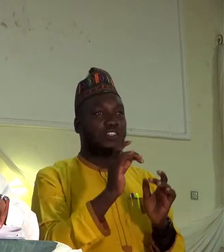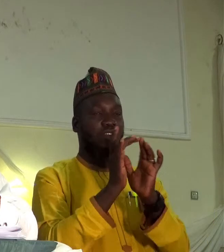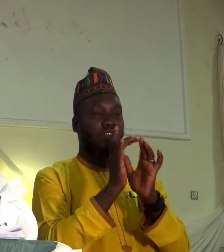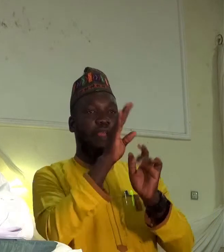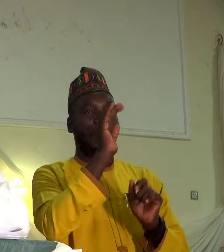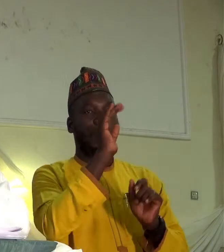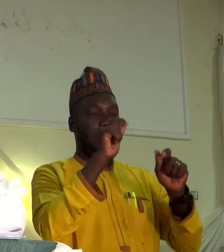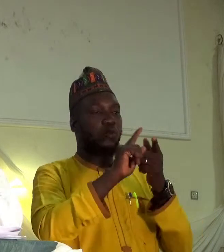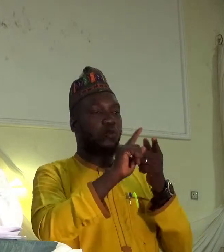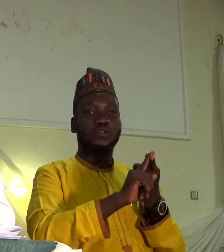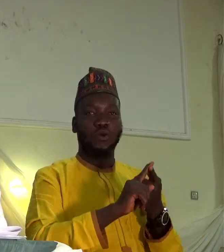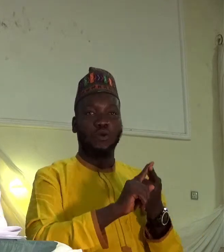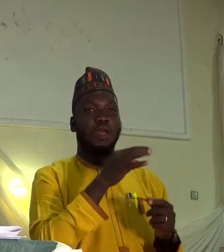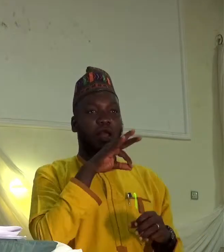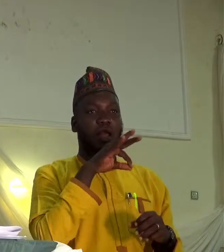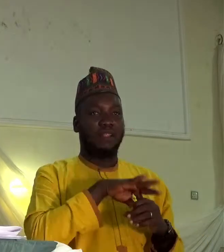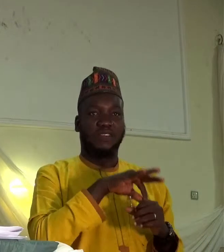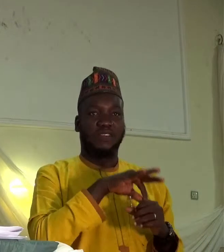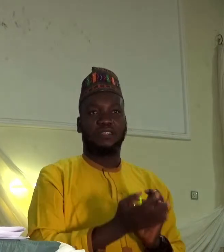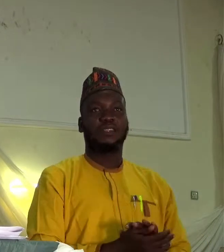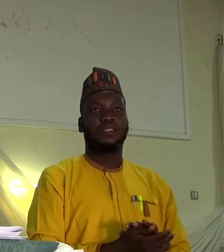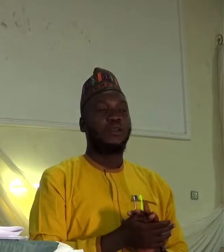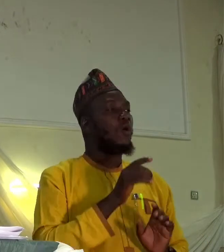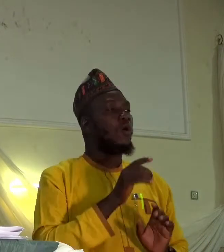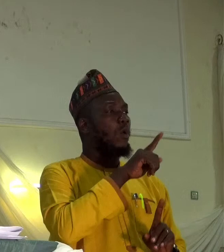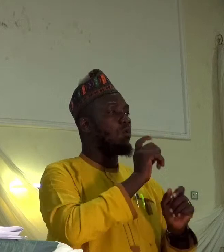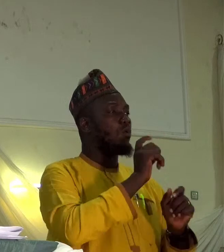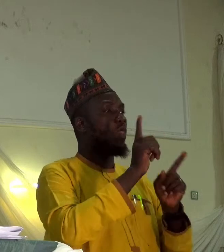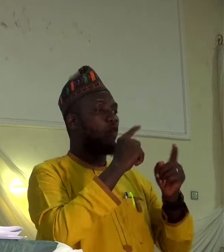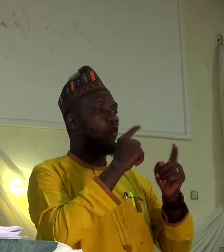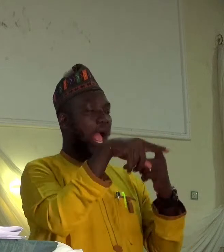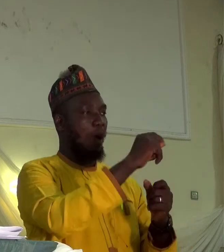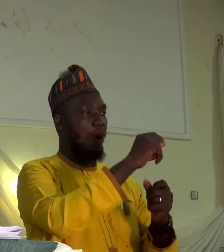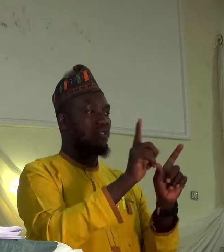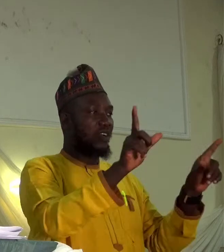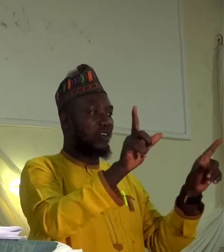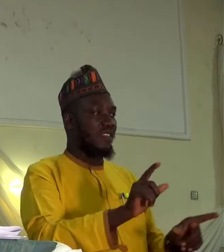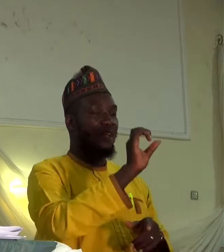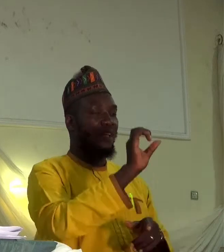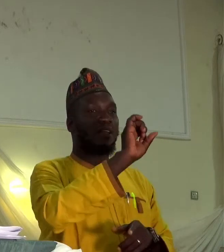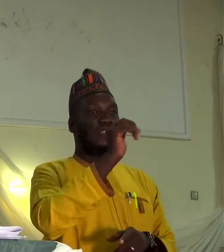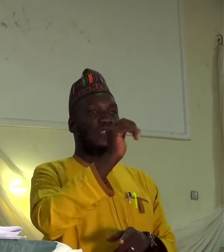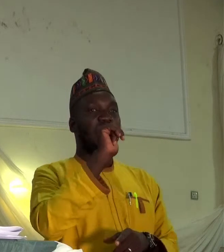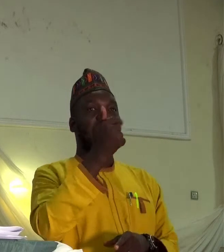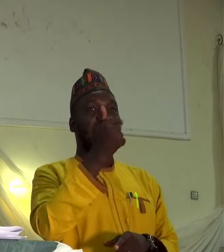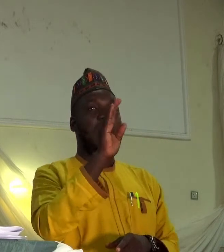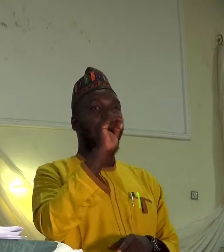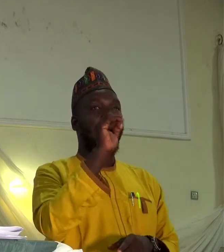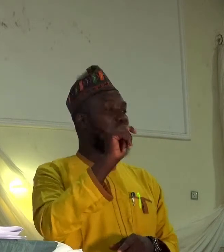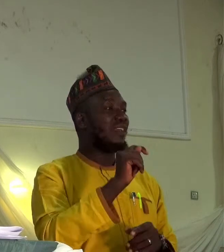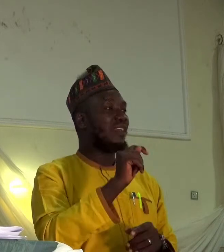its geographic disadvantage. When you talk about location, Singapore is highly disadvantaged. Go and check it.